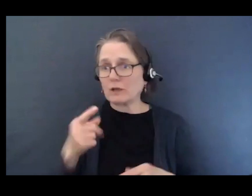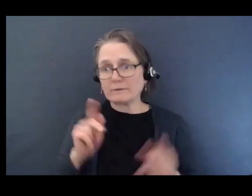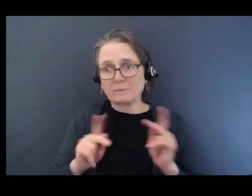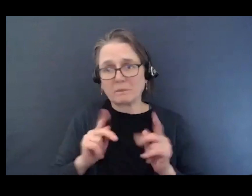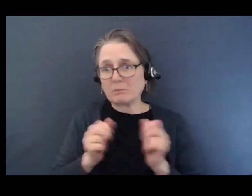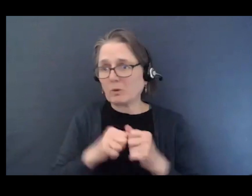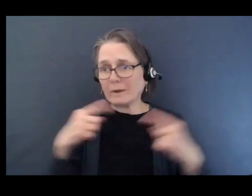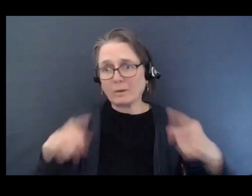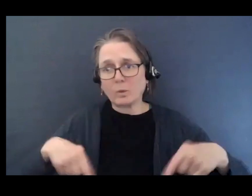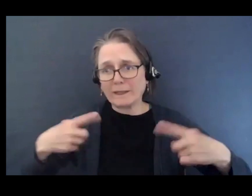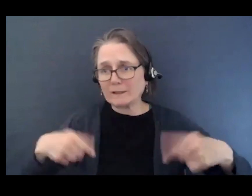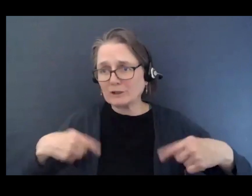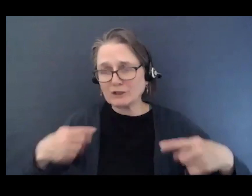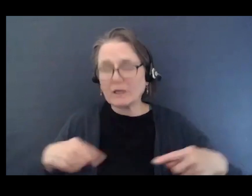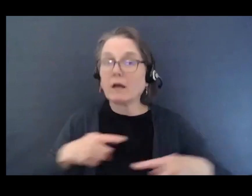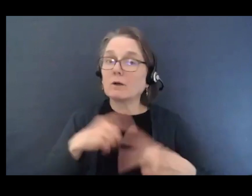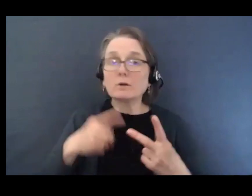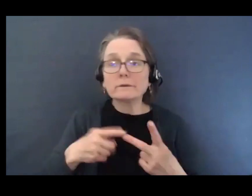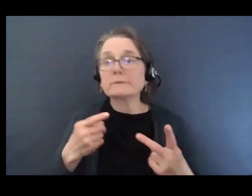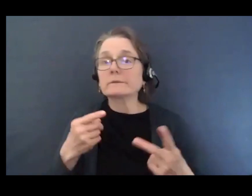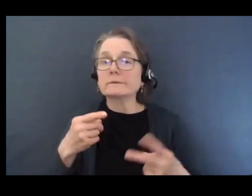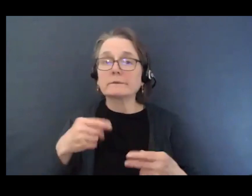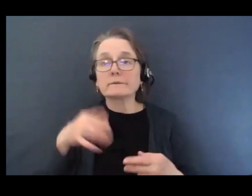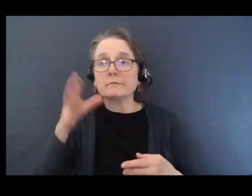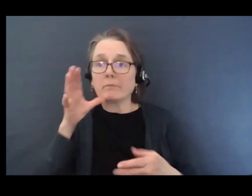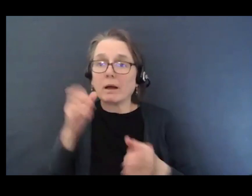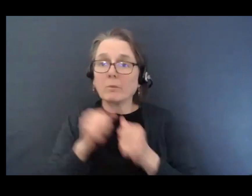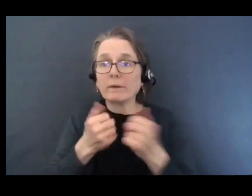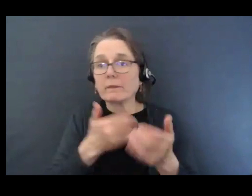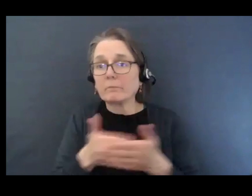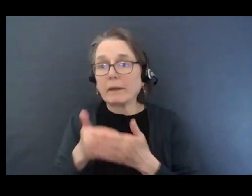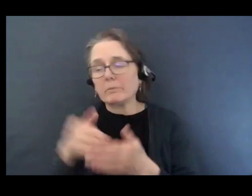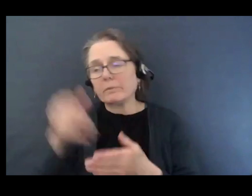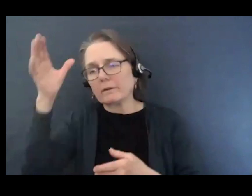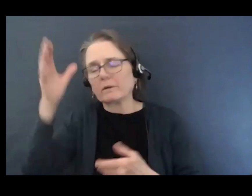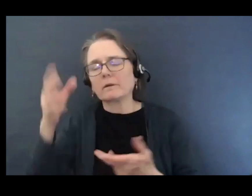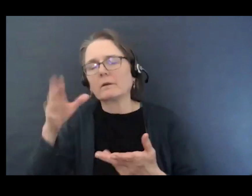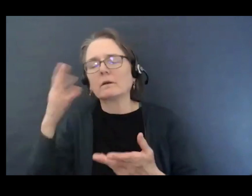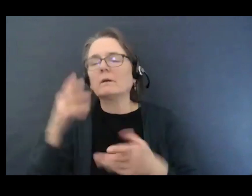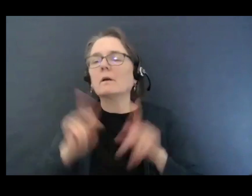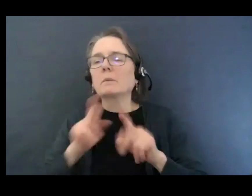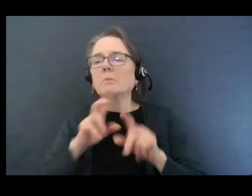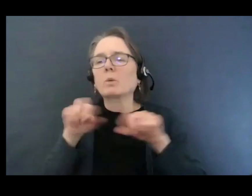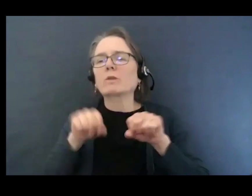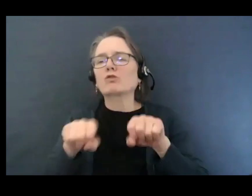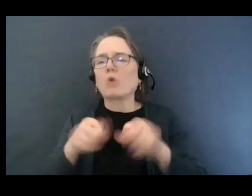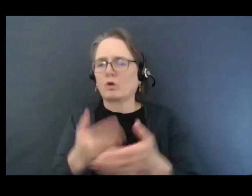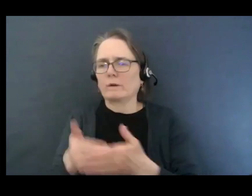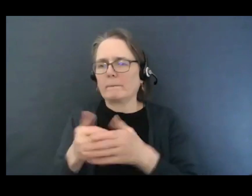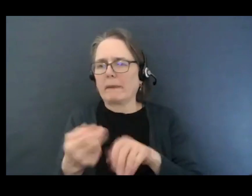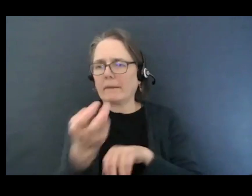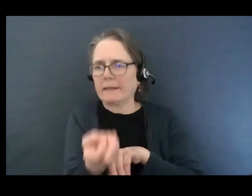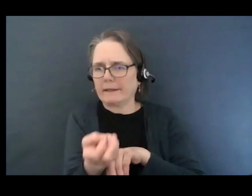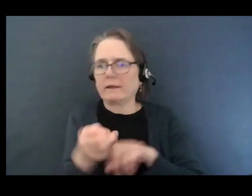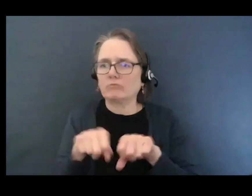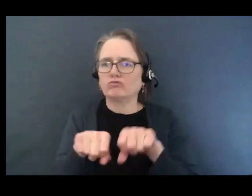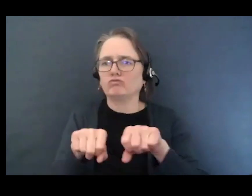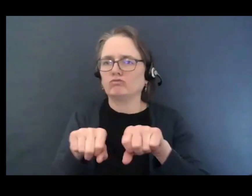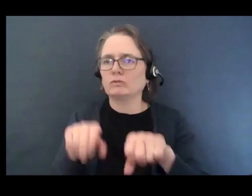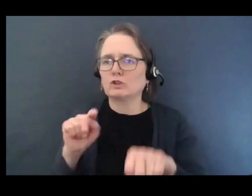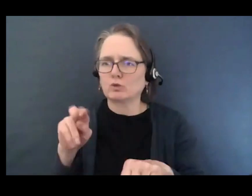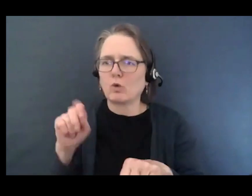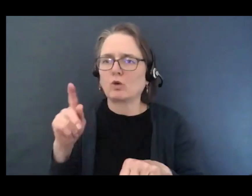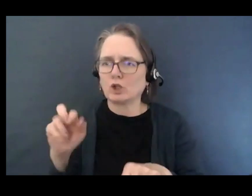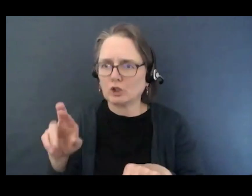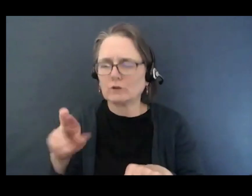might have strollers, people who are just more tired and don't want to walk on a gravel path instead